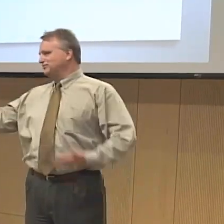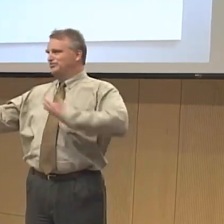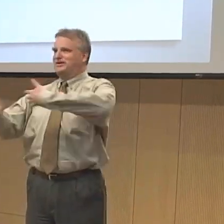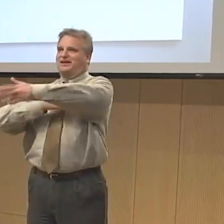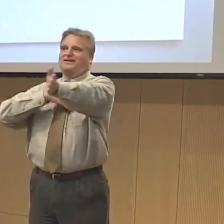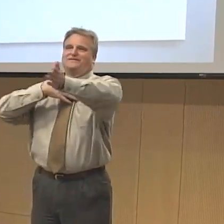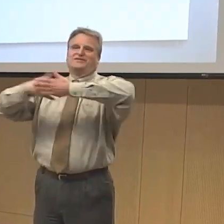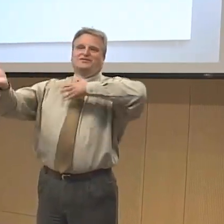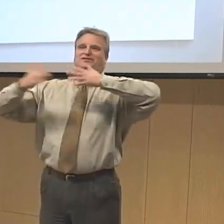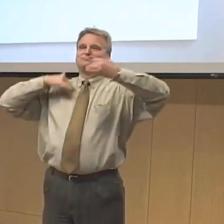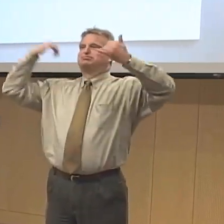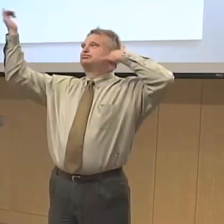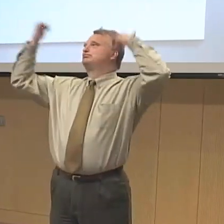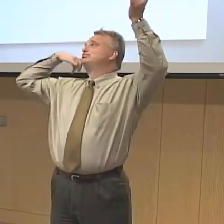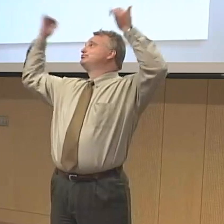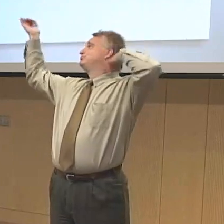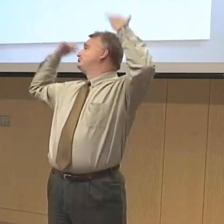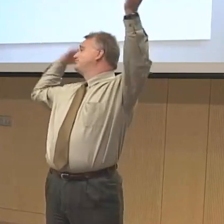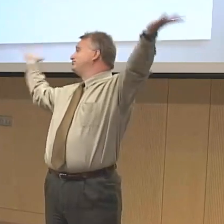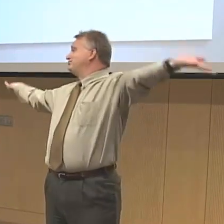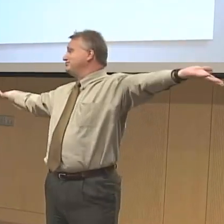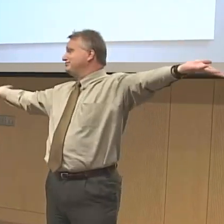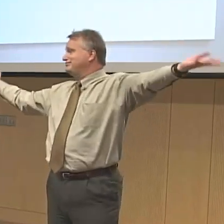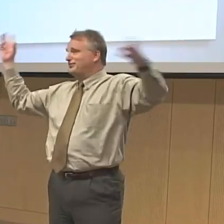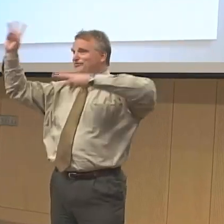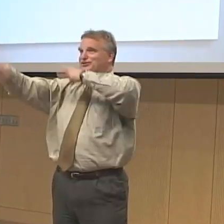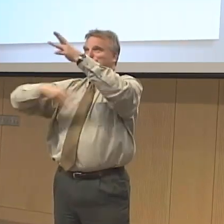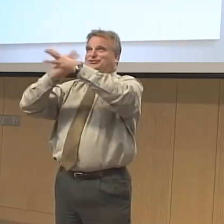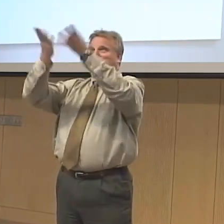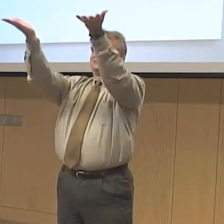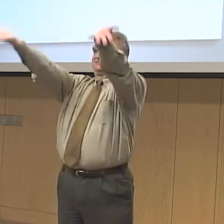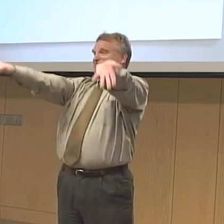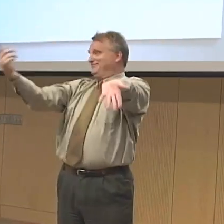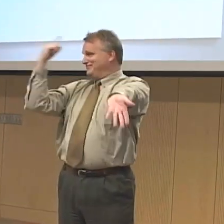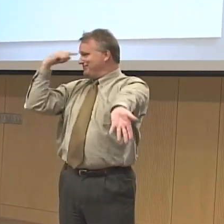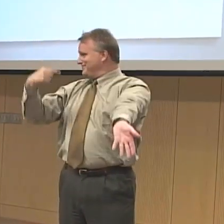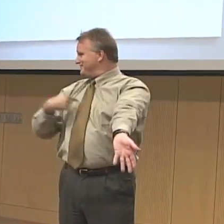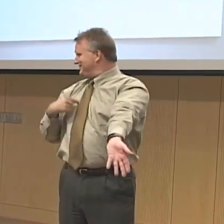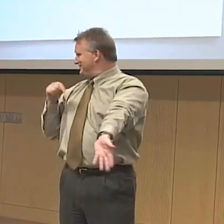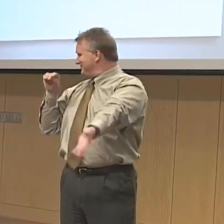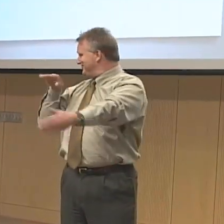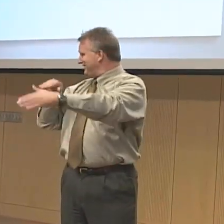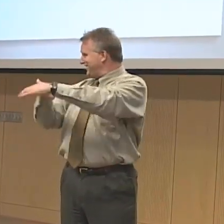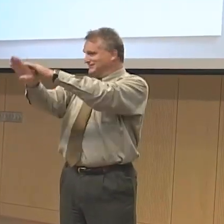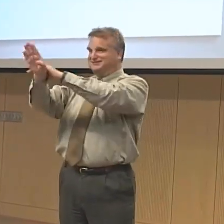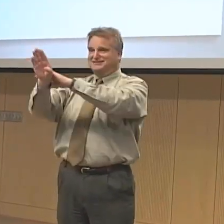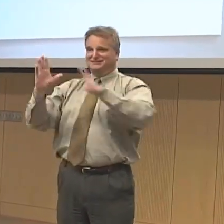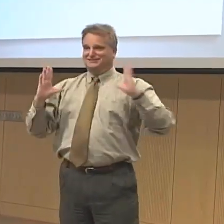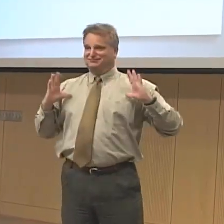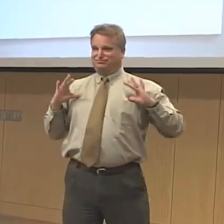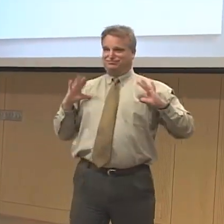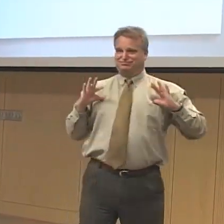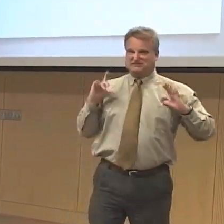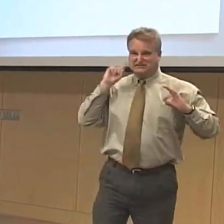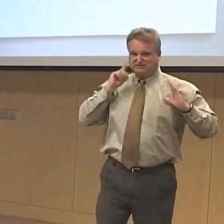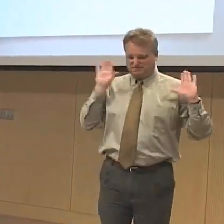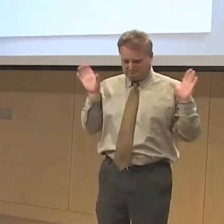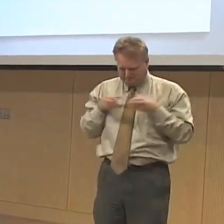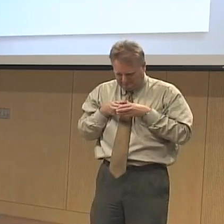we choose. The world is at our fingertips, and that is so cool. We don't need to rely on a small circle